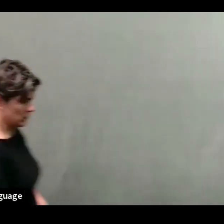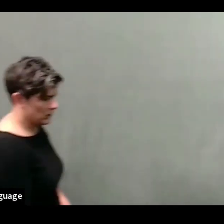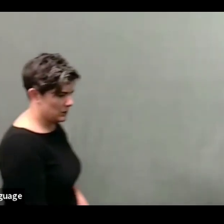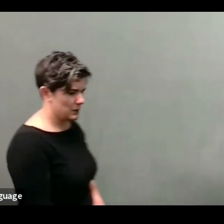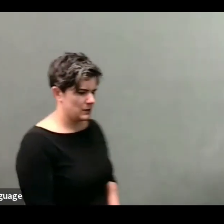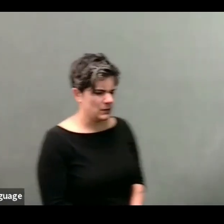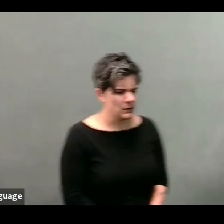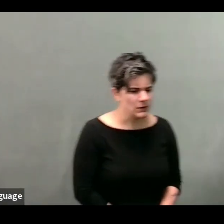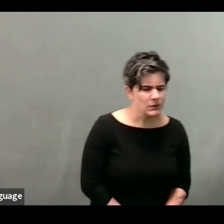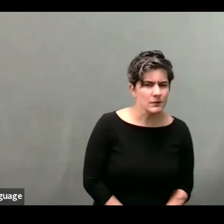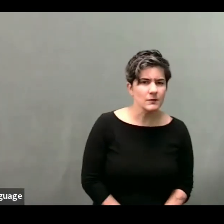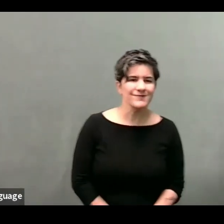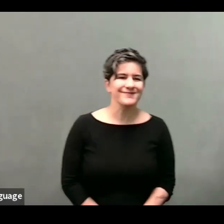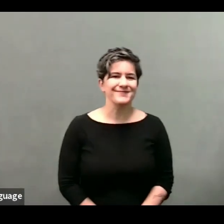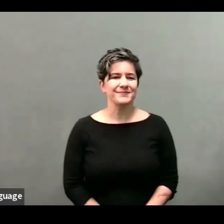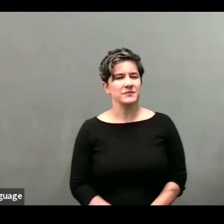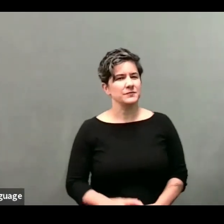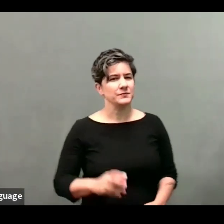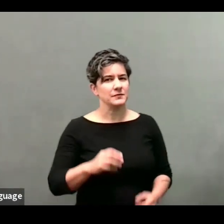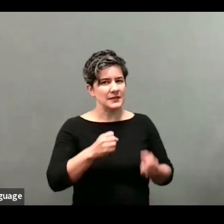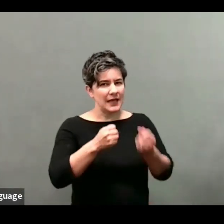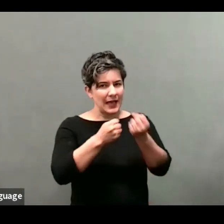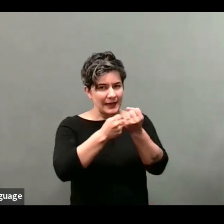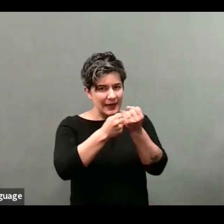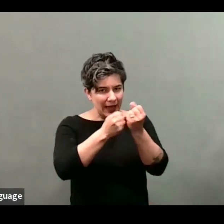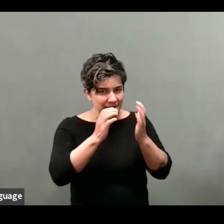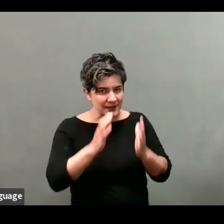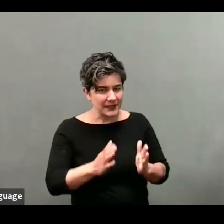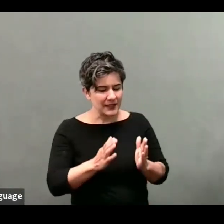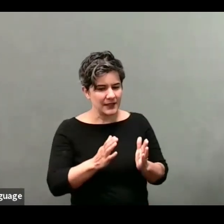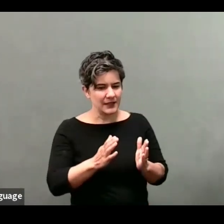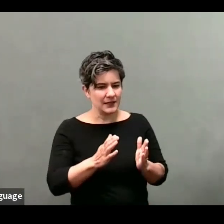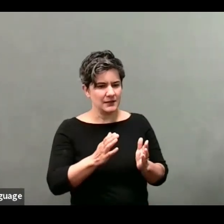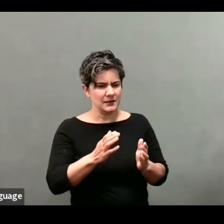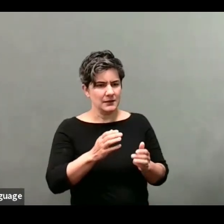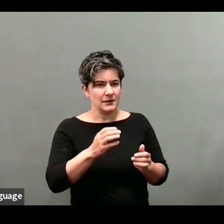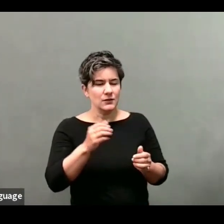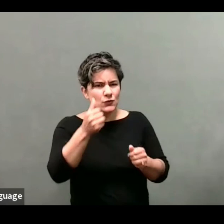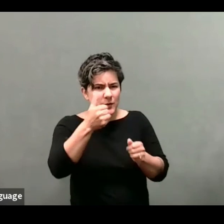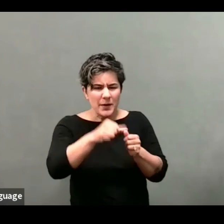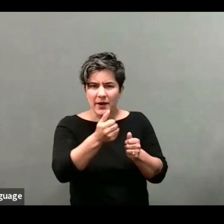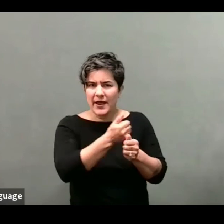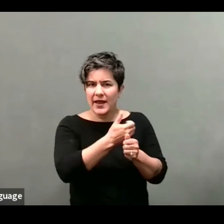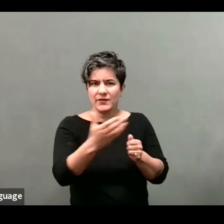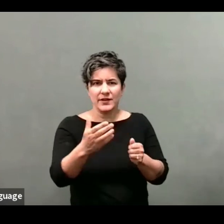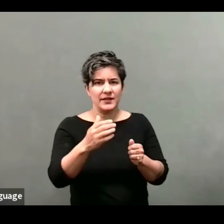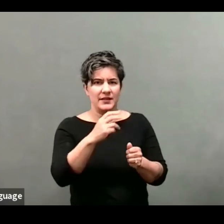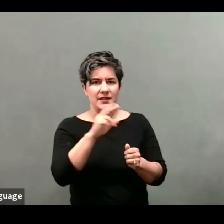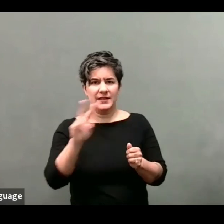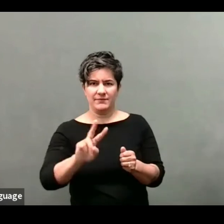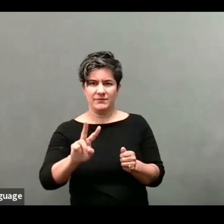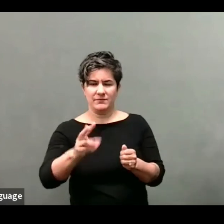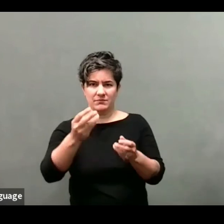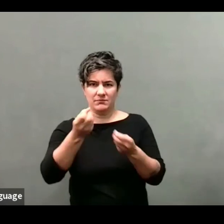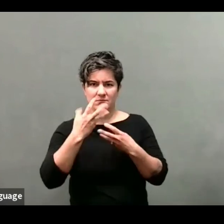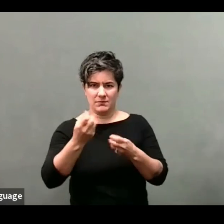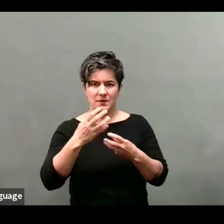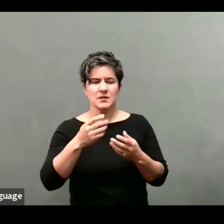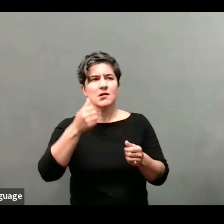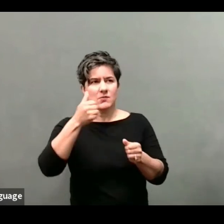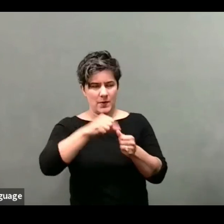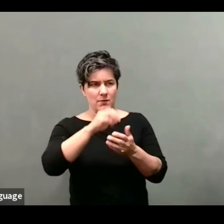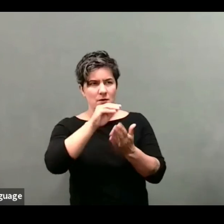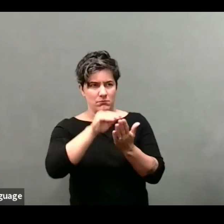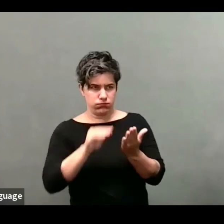can simply remember the things that the survivor may have told you before the SANE arrives and just make sure that gets mentioned as soon as possible, which is just, you